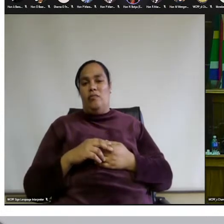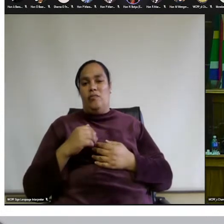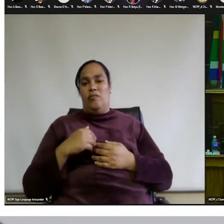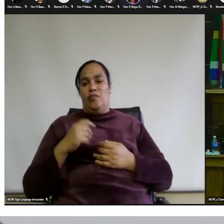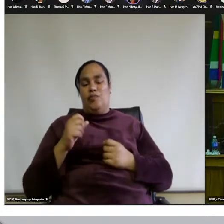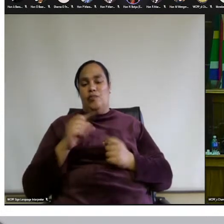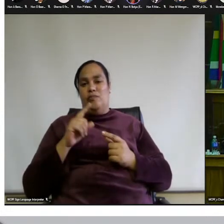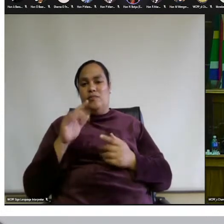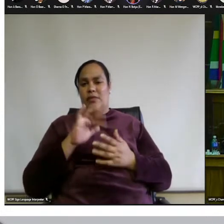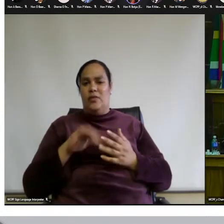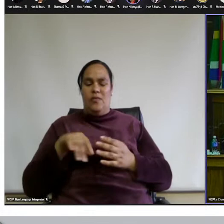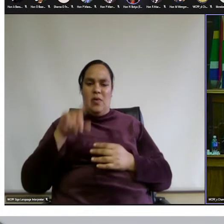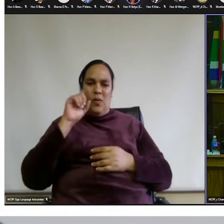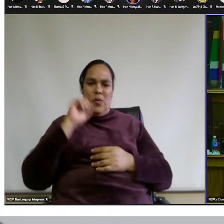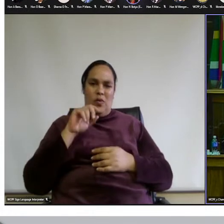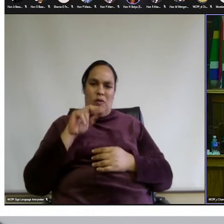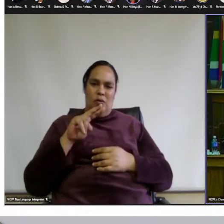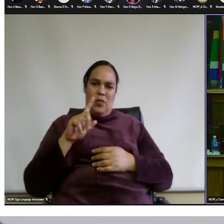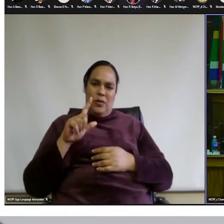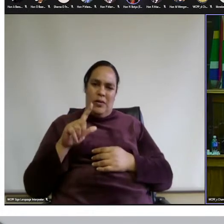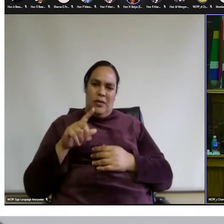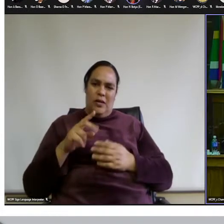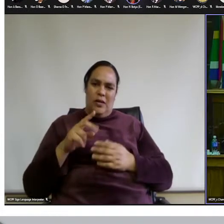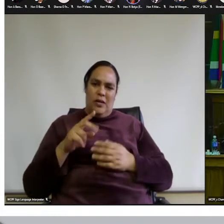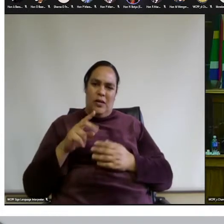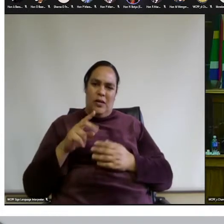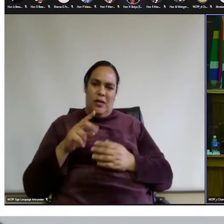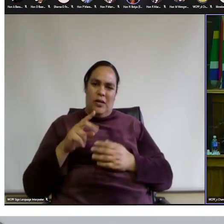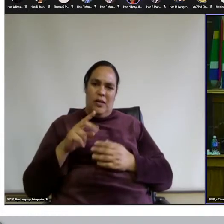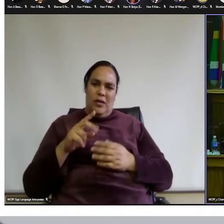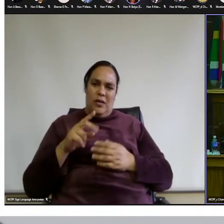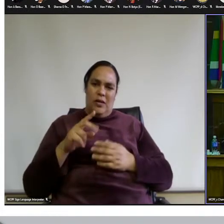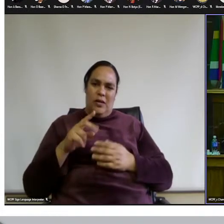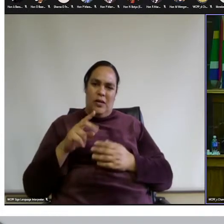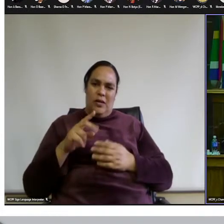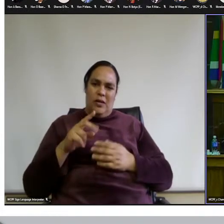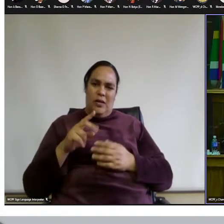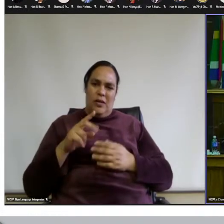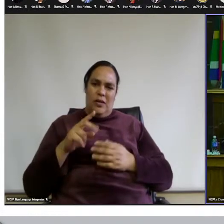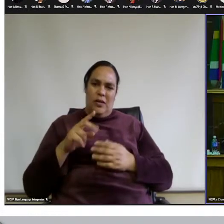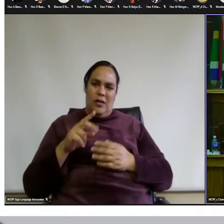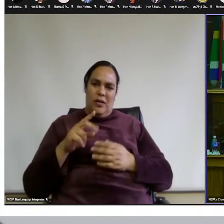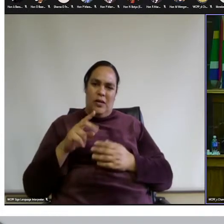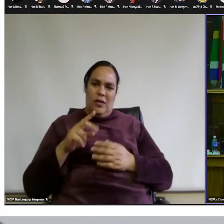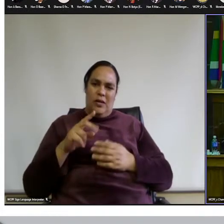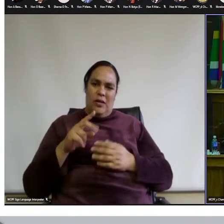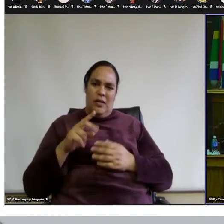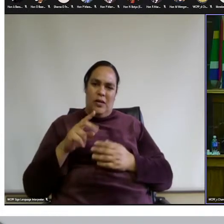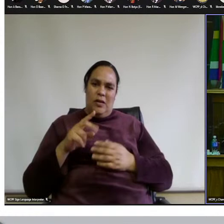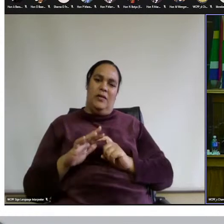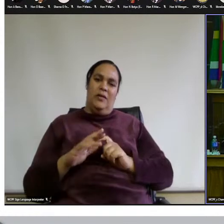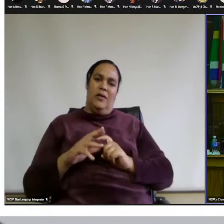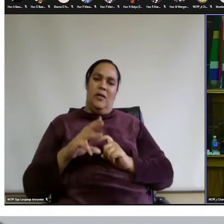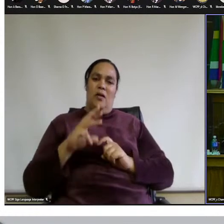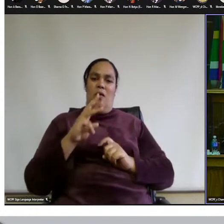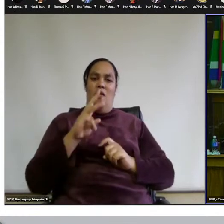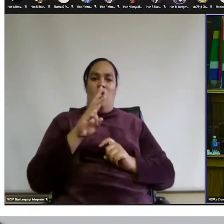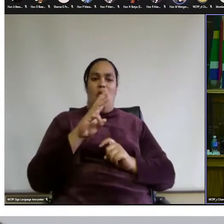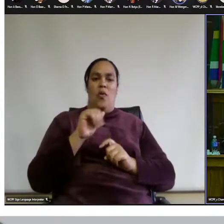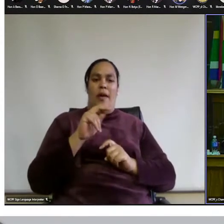of a 27-year-old. Honourable Makamba Bhotia, if you can just take your seat for a second. Honourable Wenger, Chief